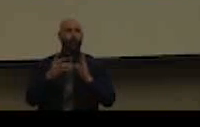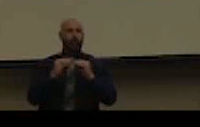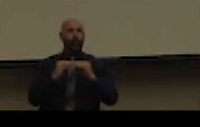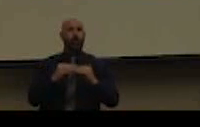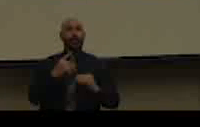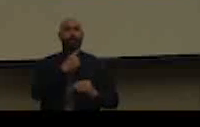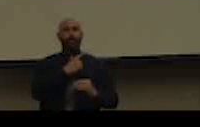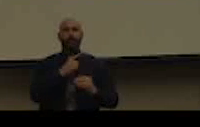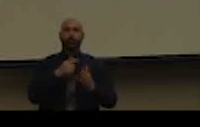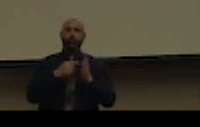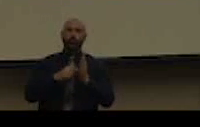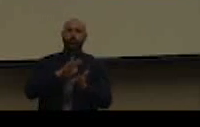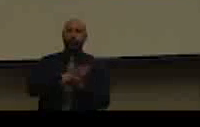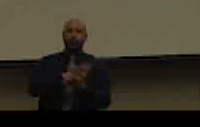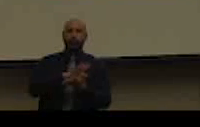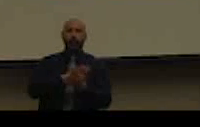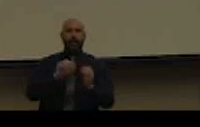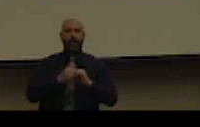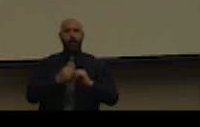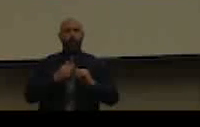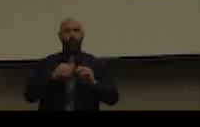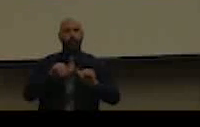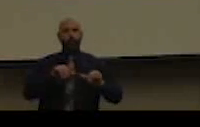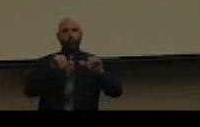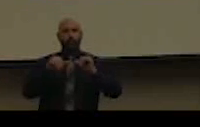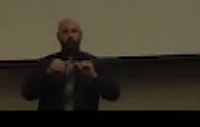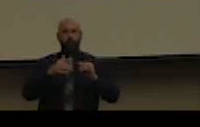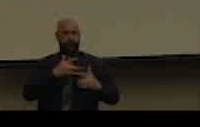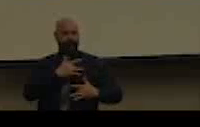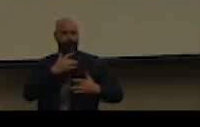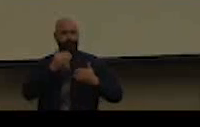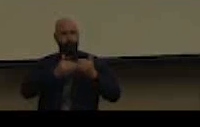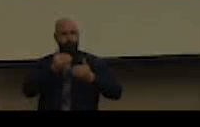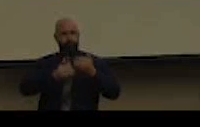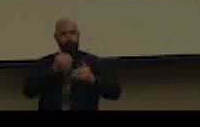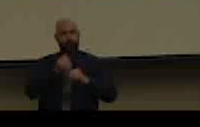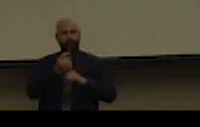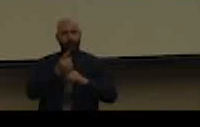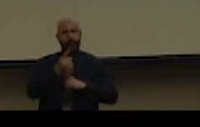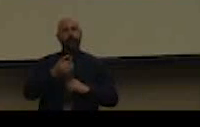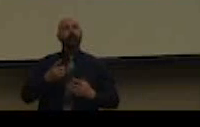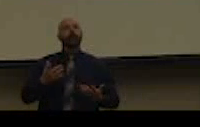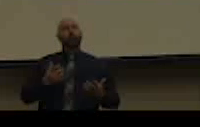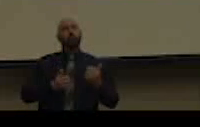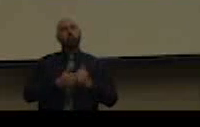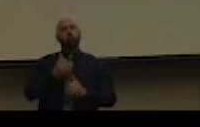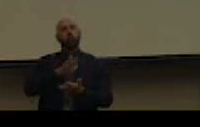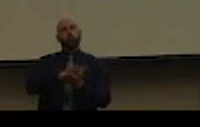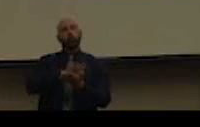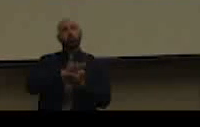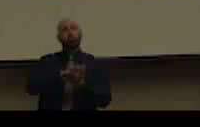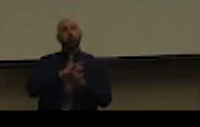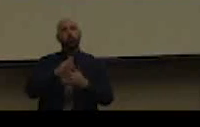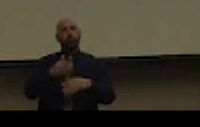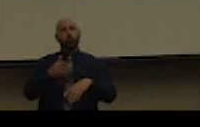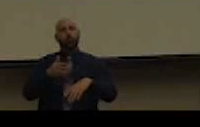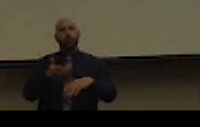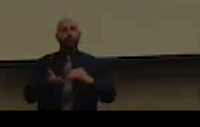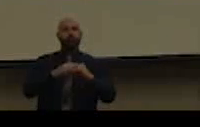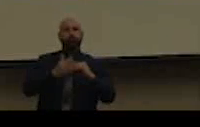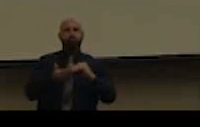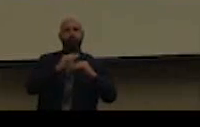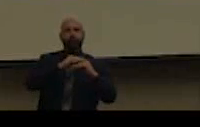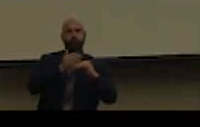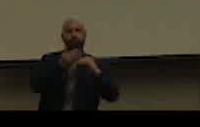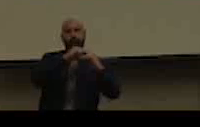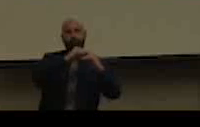year over year. So year to year, most sites on average are going up, and it's usually incremental. You expect this